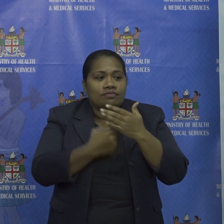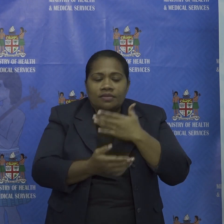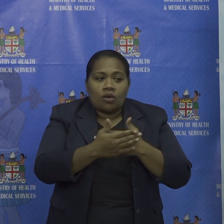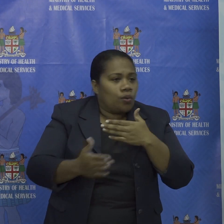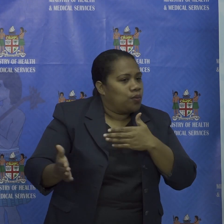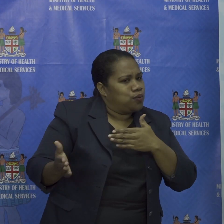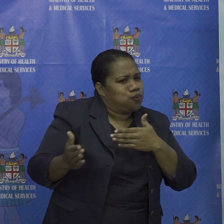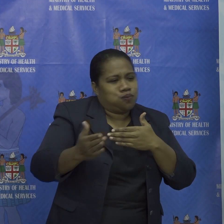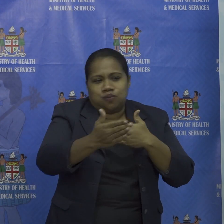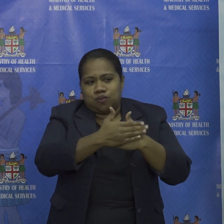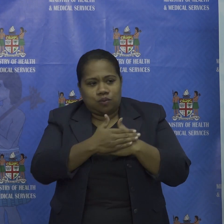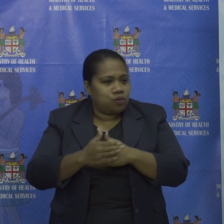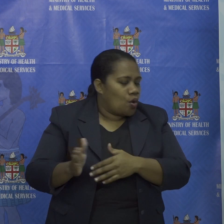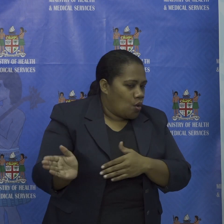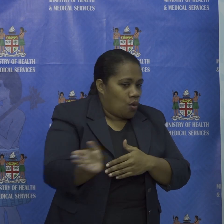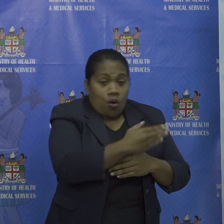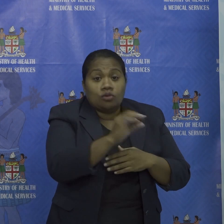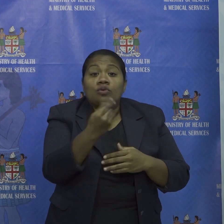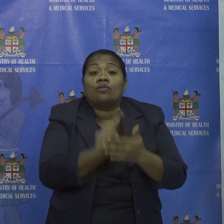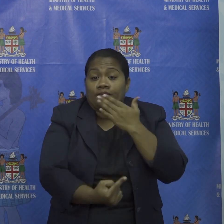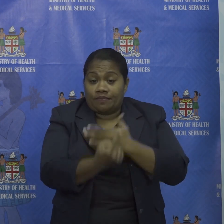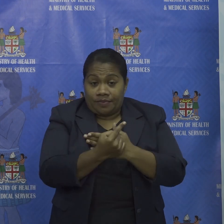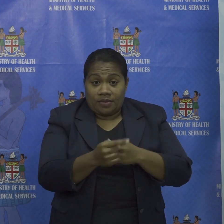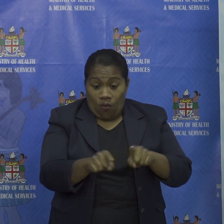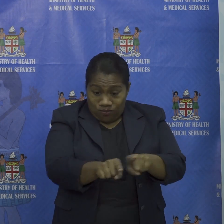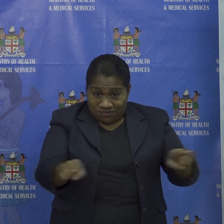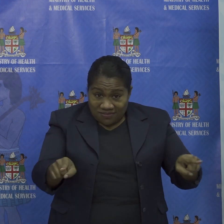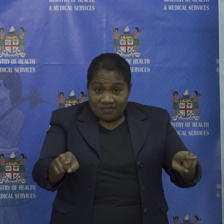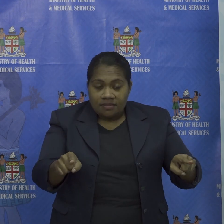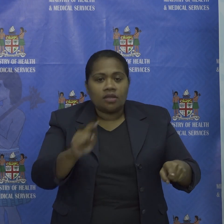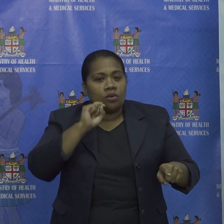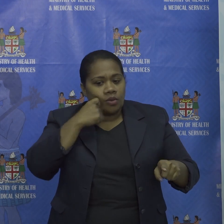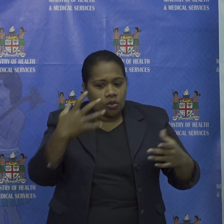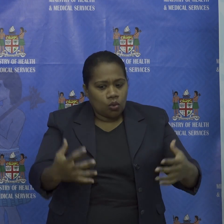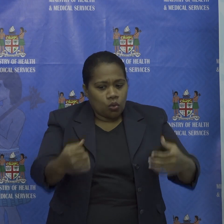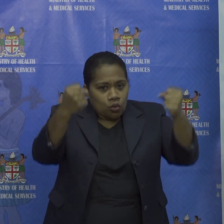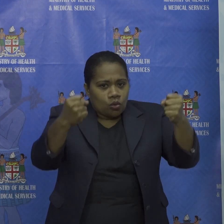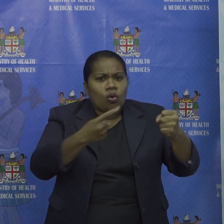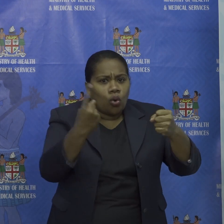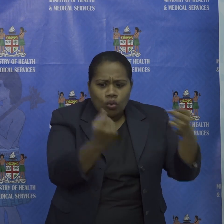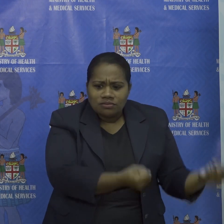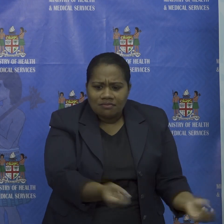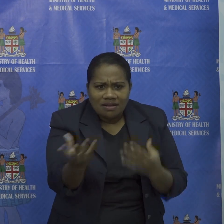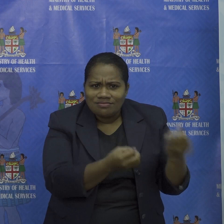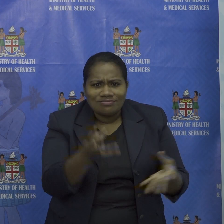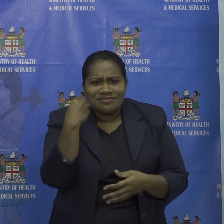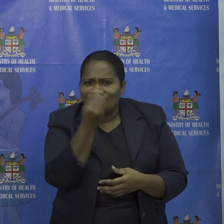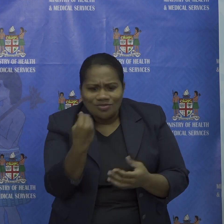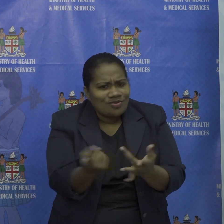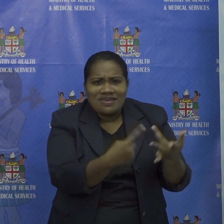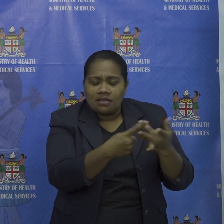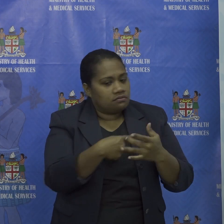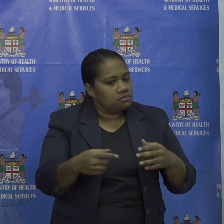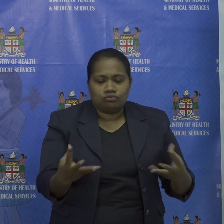Deliveries across the lockdown zone borders will also go on hold, as there will be, not be any markets or supermarkets